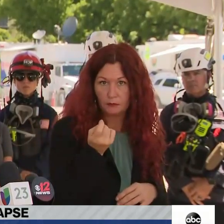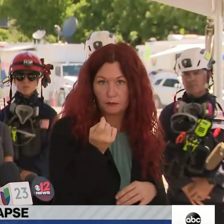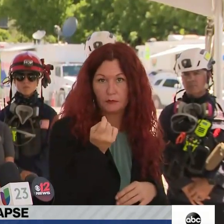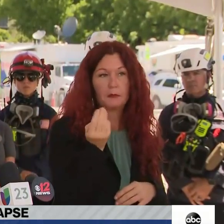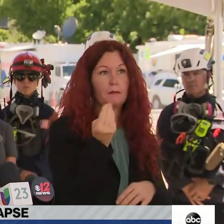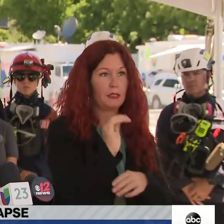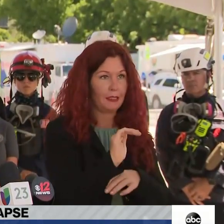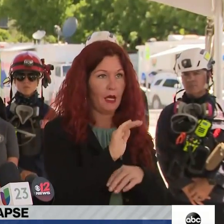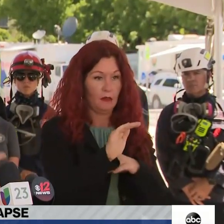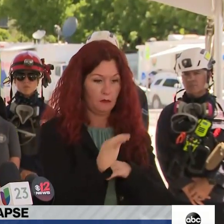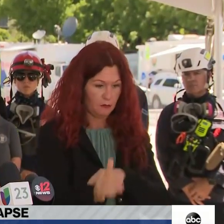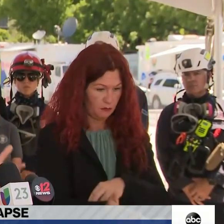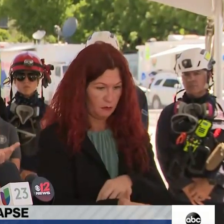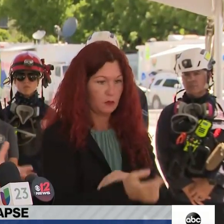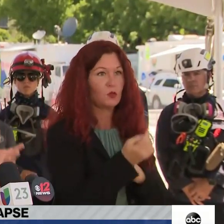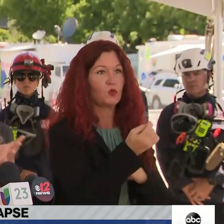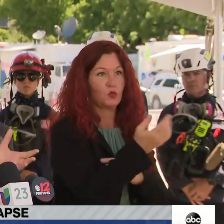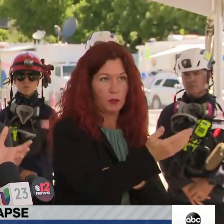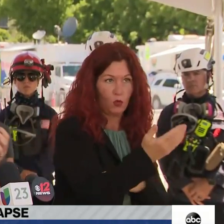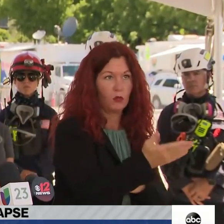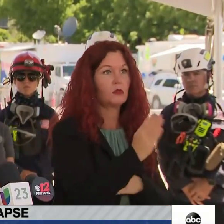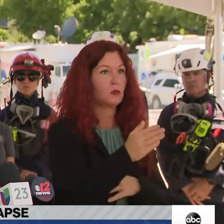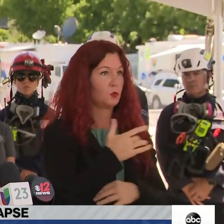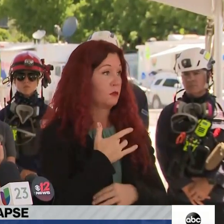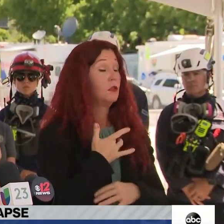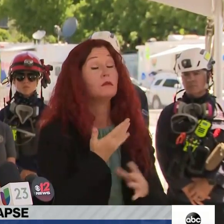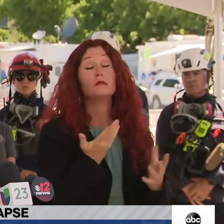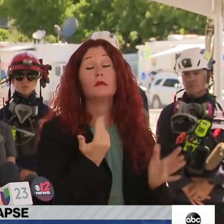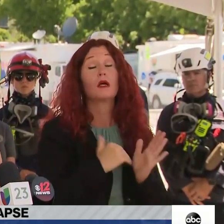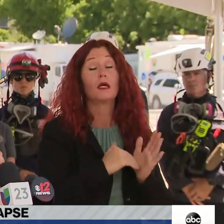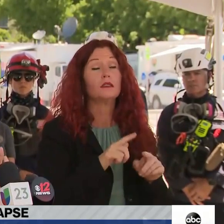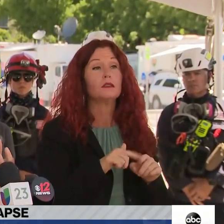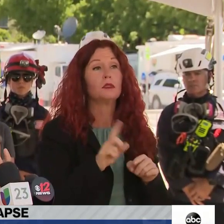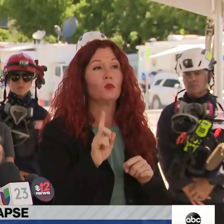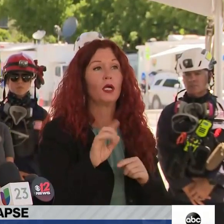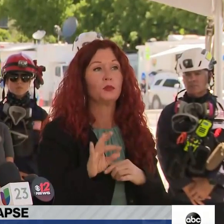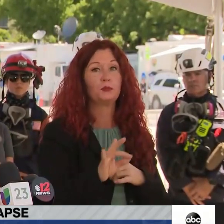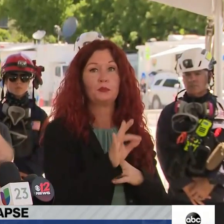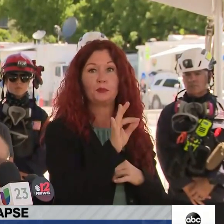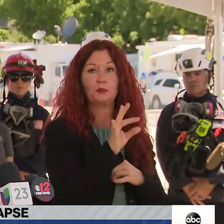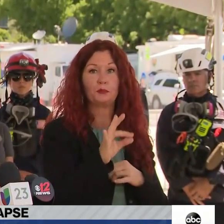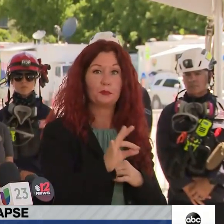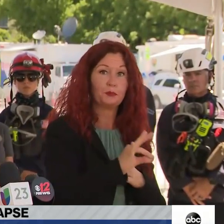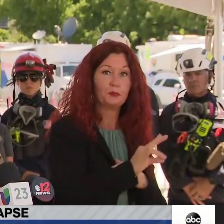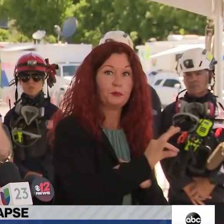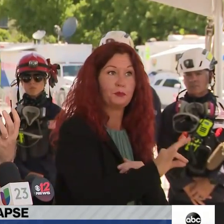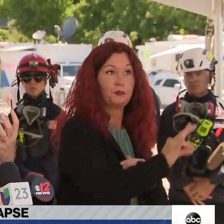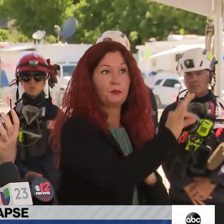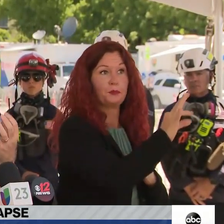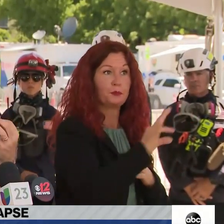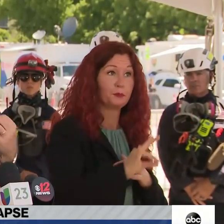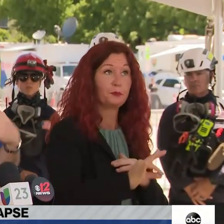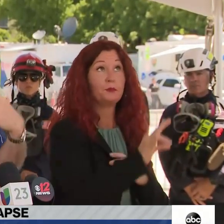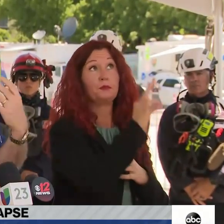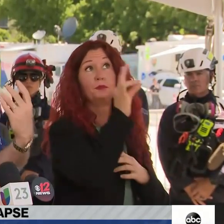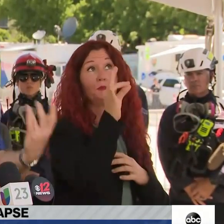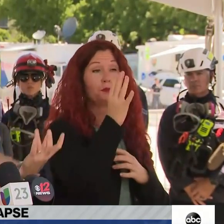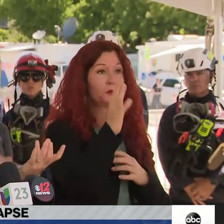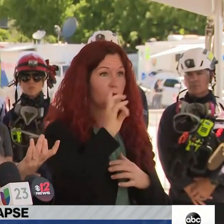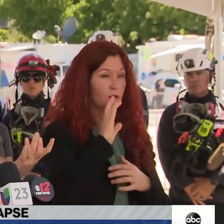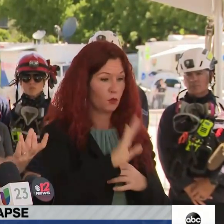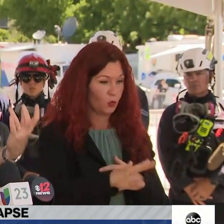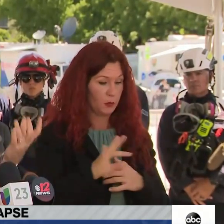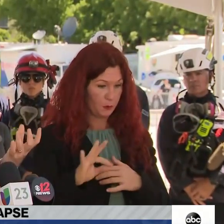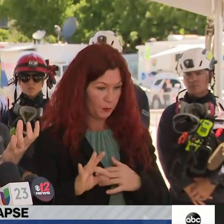the exact track the storm takes. So, you know, as of right now, the center of the storm is forecast to pass over the Florida Straits, come close to the